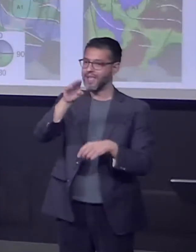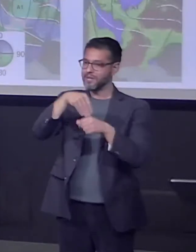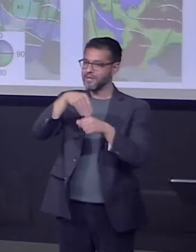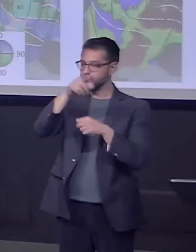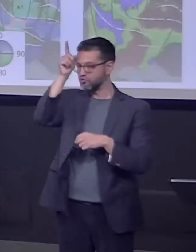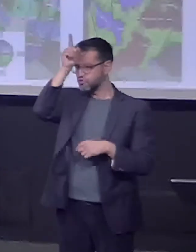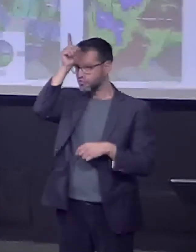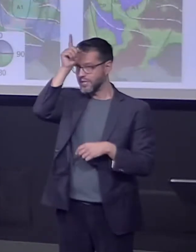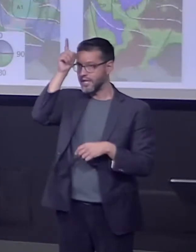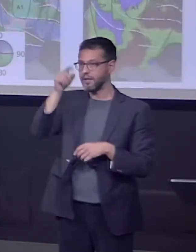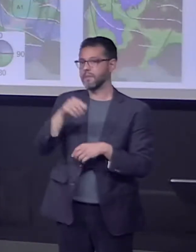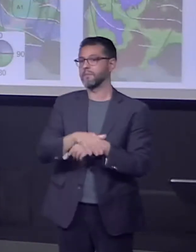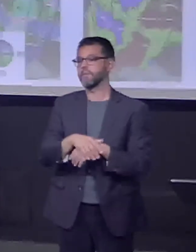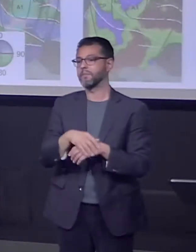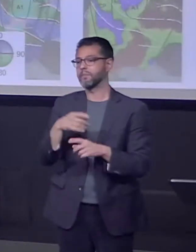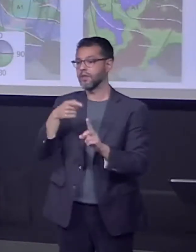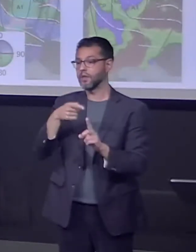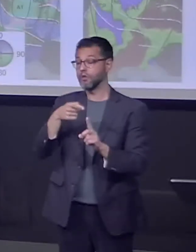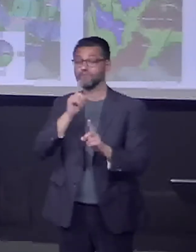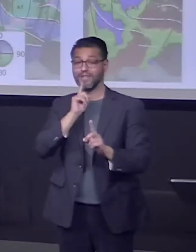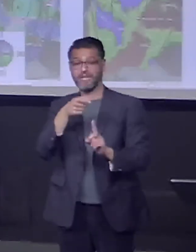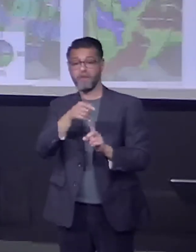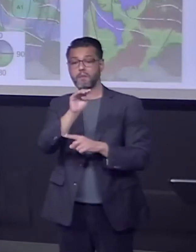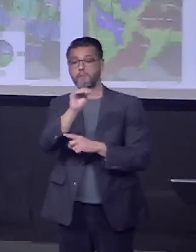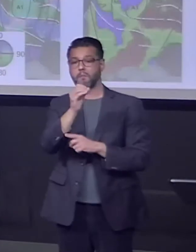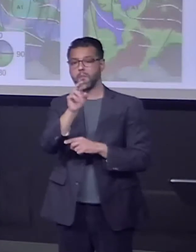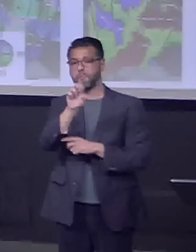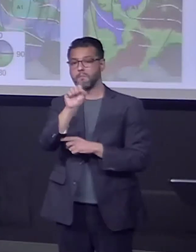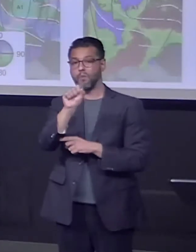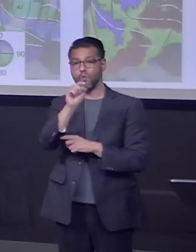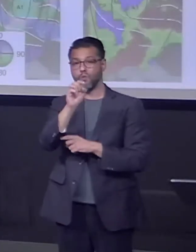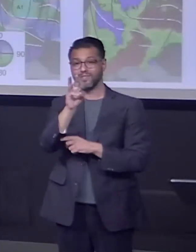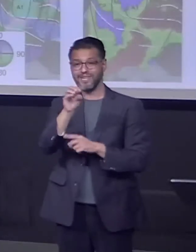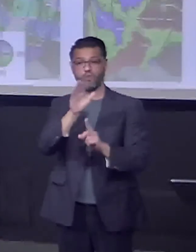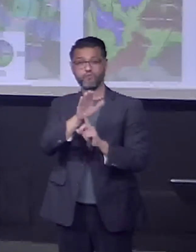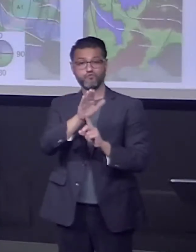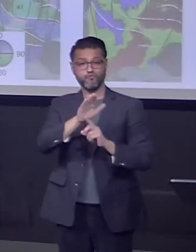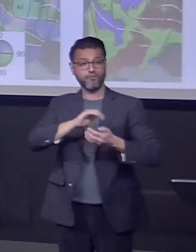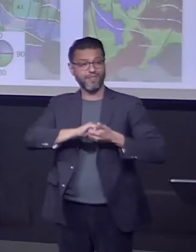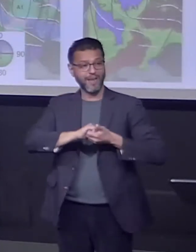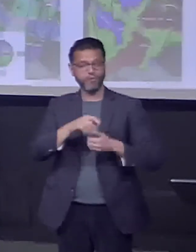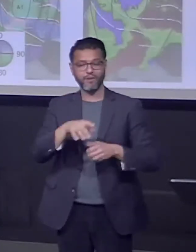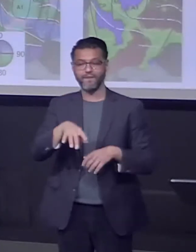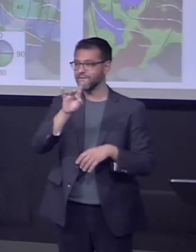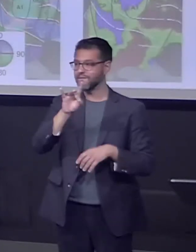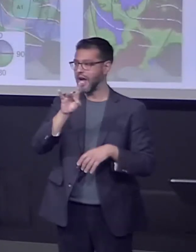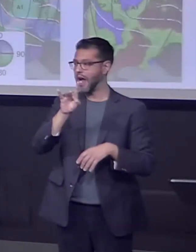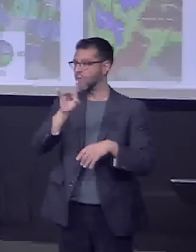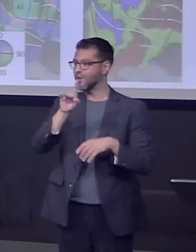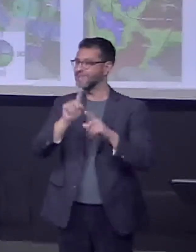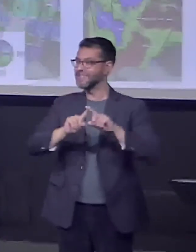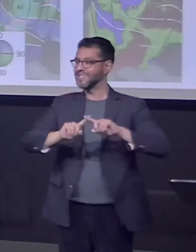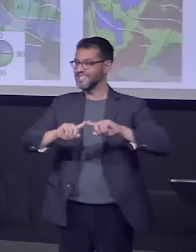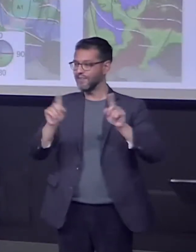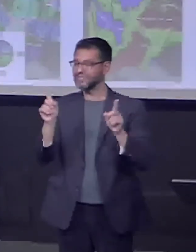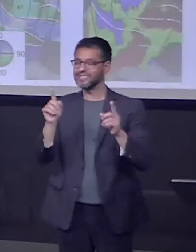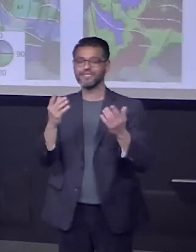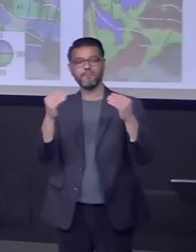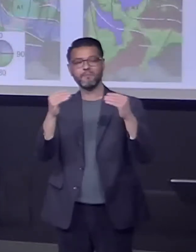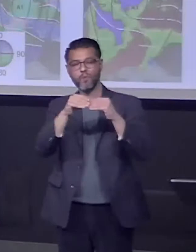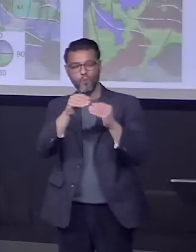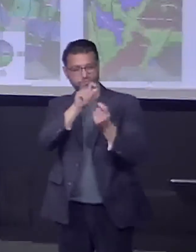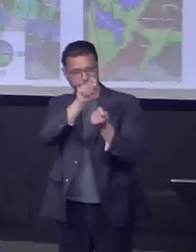Morosan and her collaborators had found cytoarchitectonic differences which kind of are much more precise in a